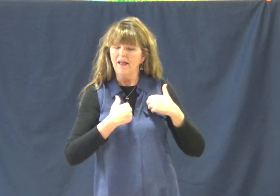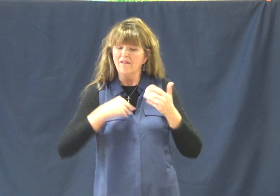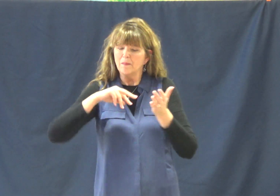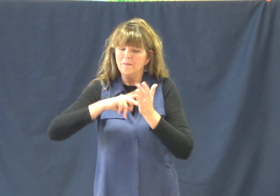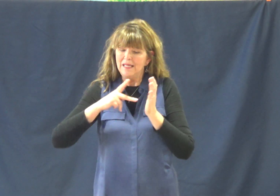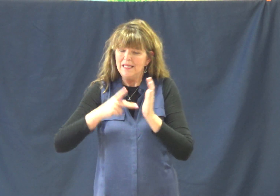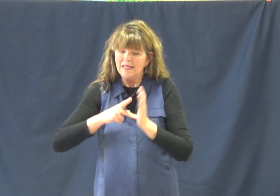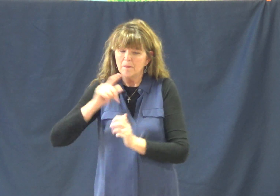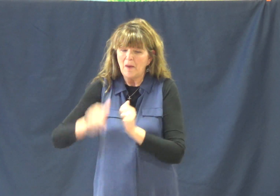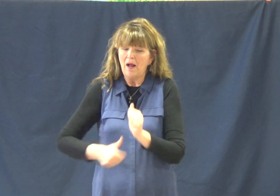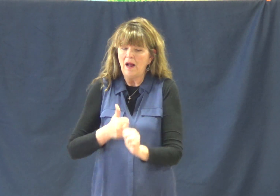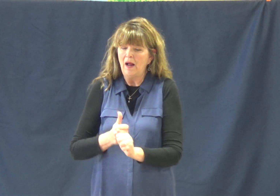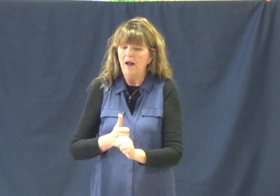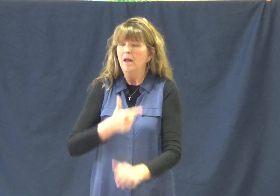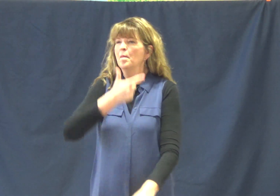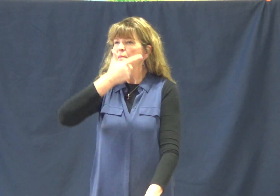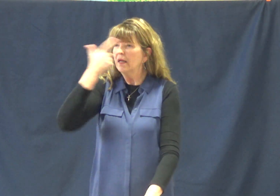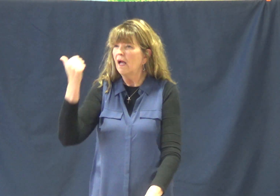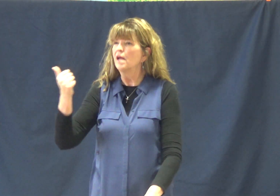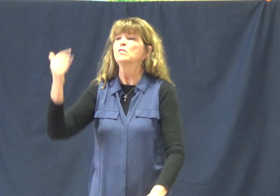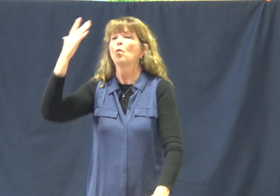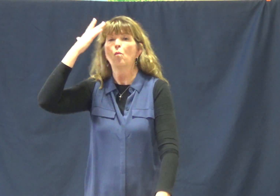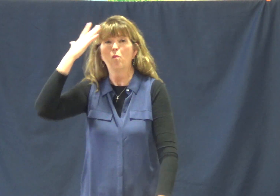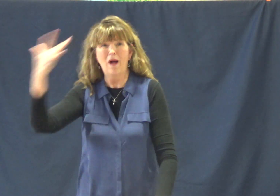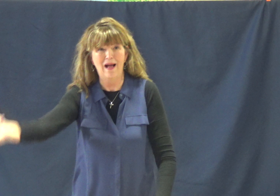It's beautiful and it's very meaningful.